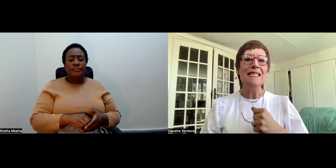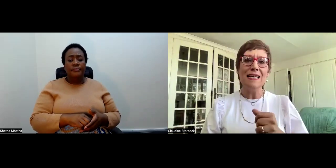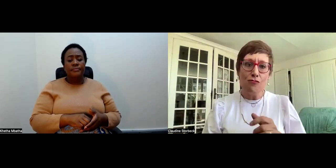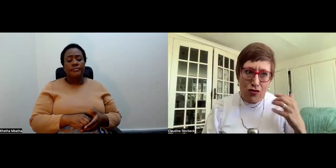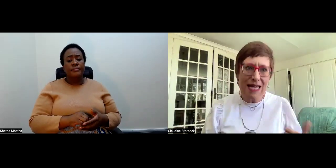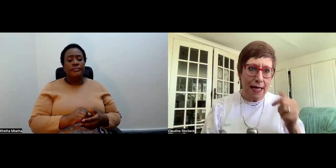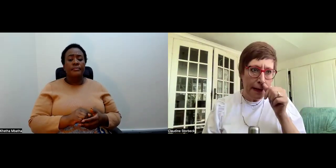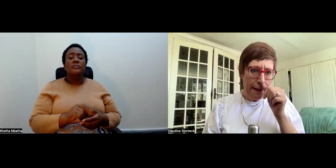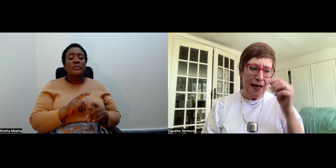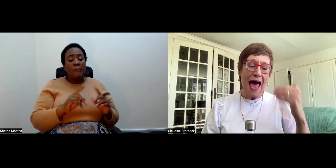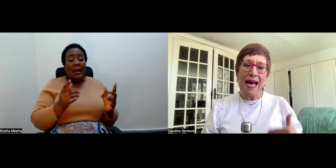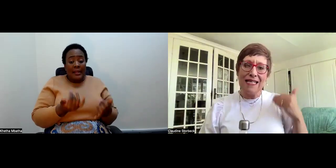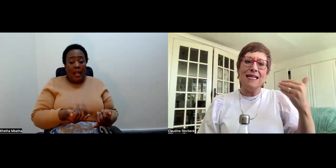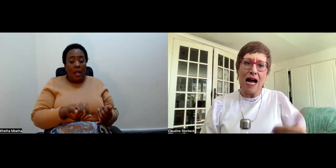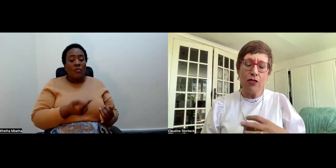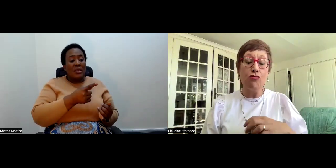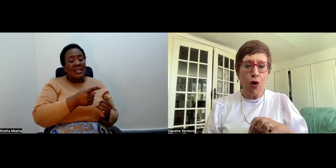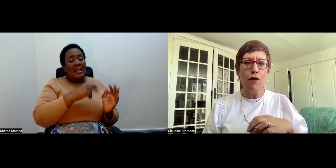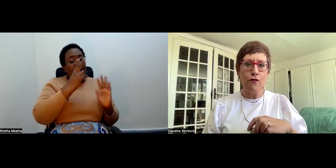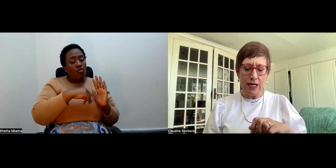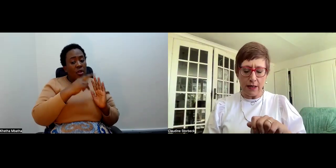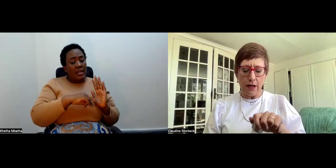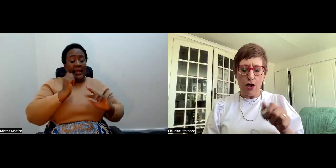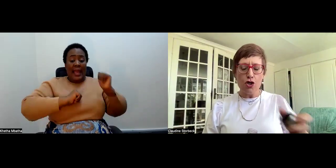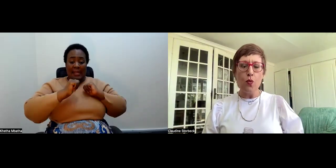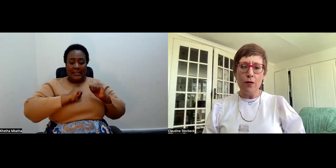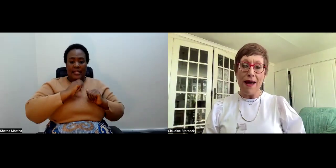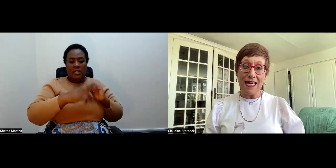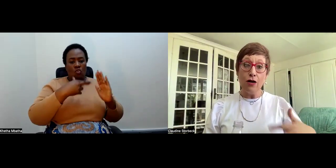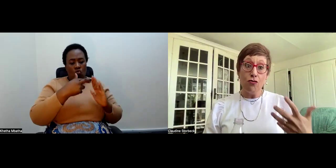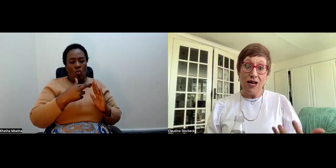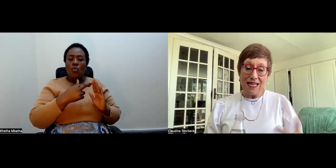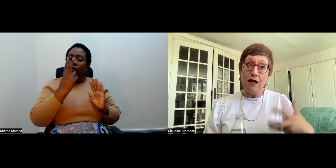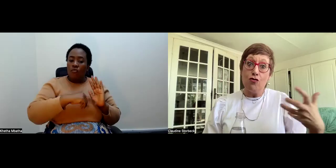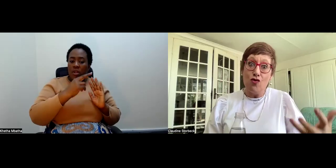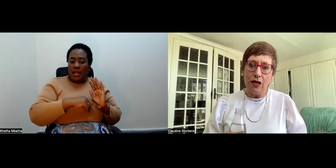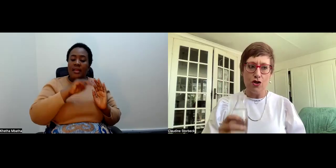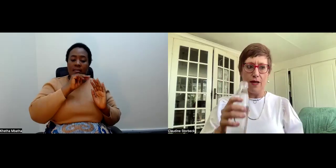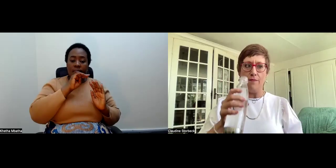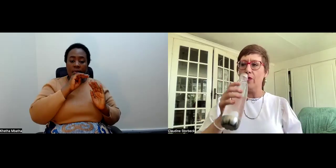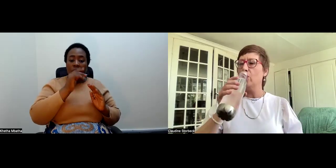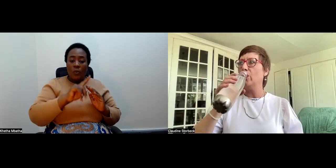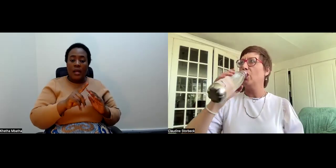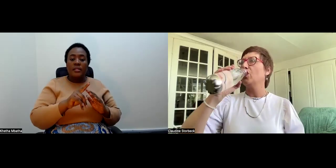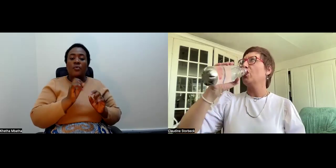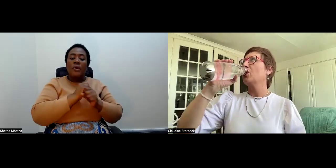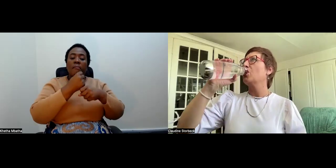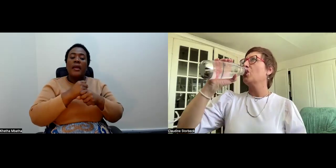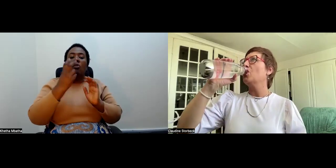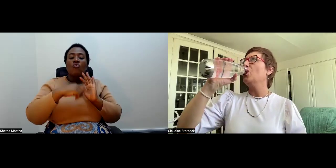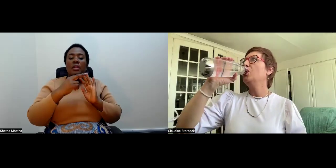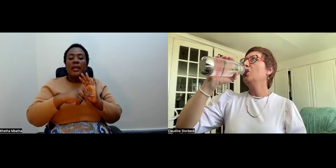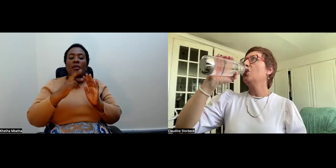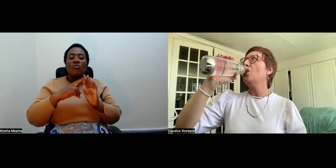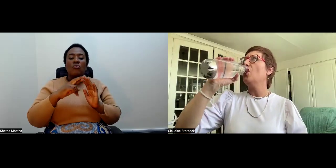but he's then reading, acting out the role of reading. So we're making reading real to them.